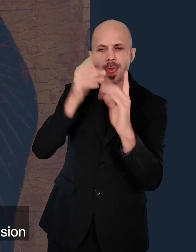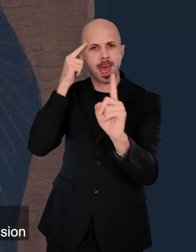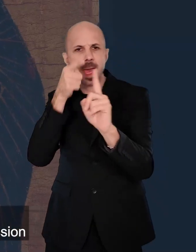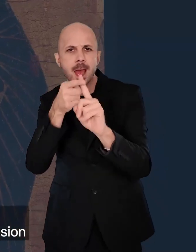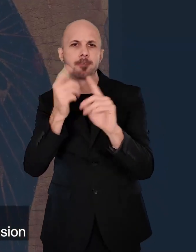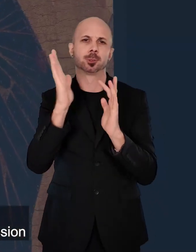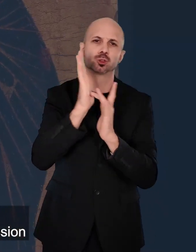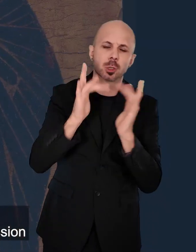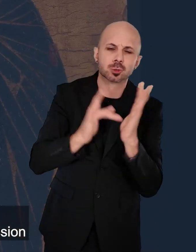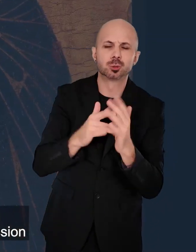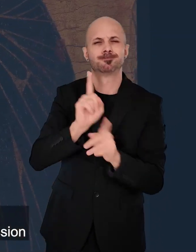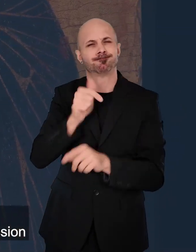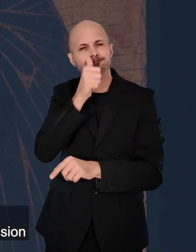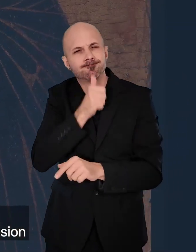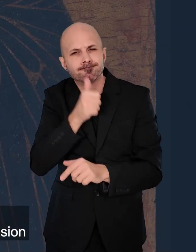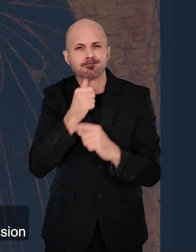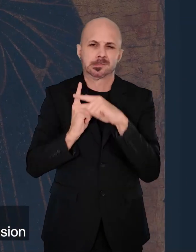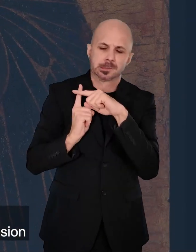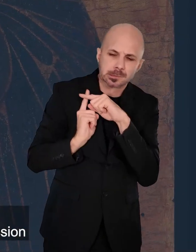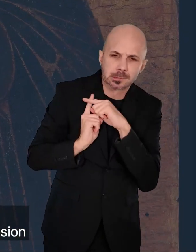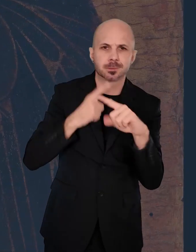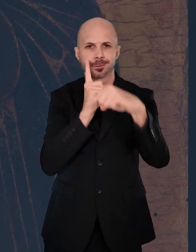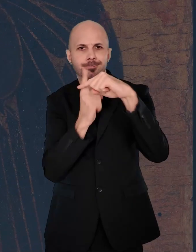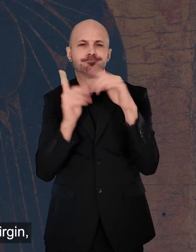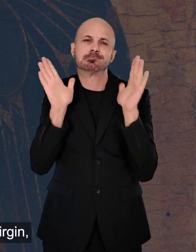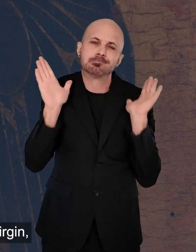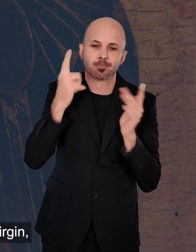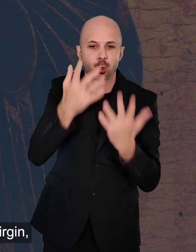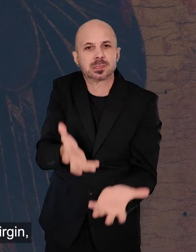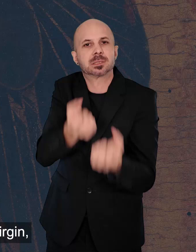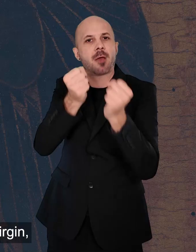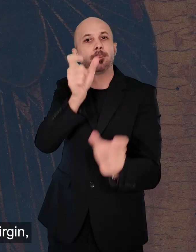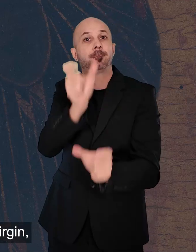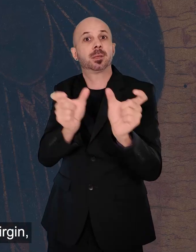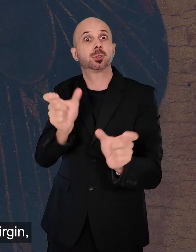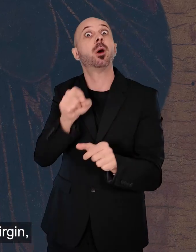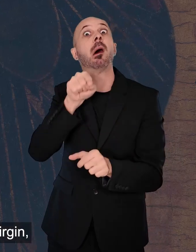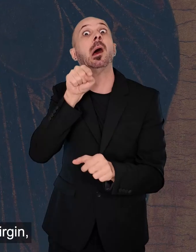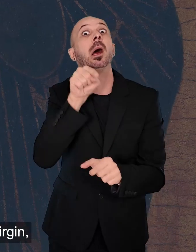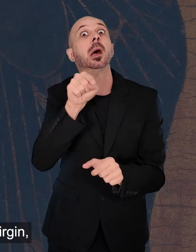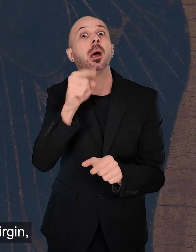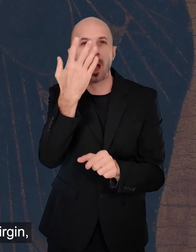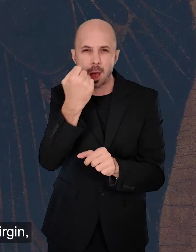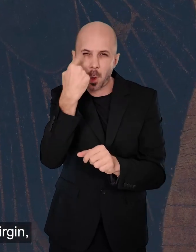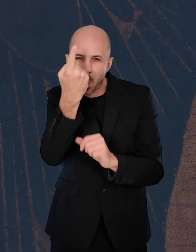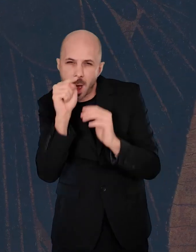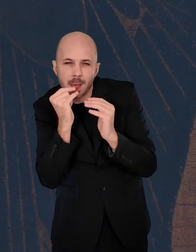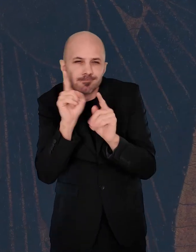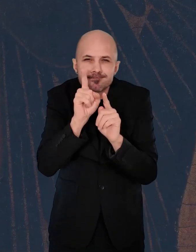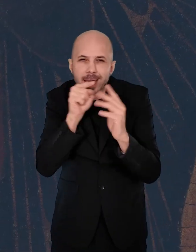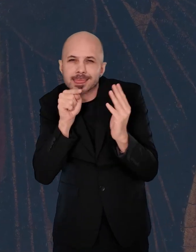this case, the detail that refers to the Passion is the long index finger of the